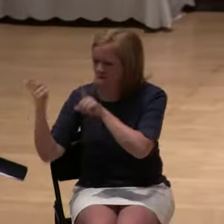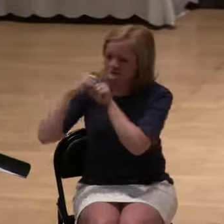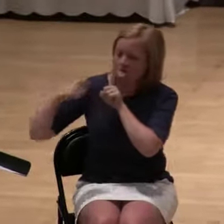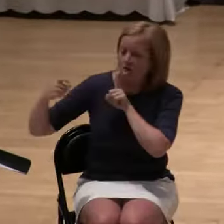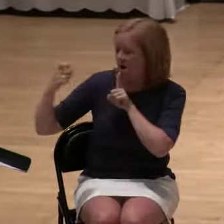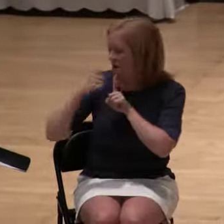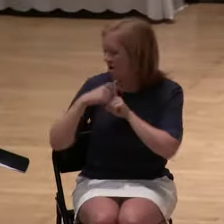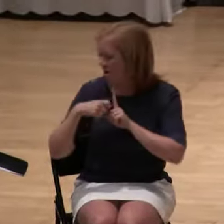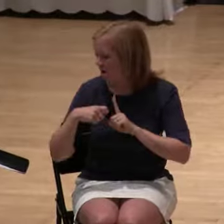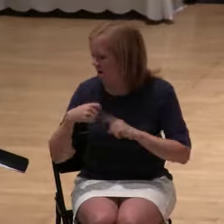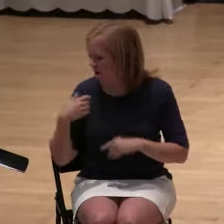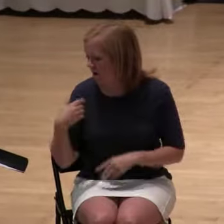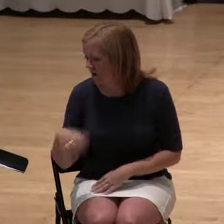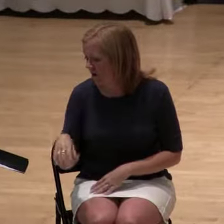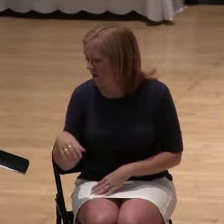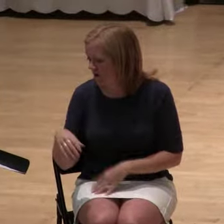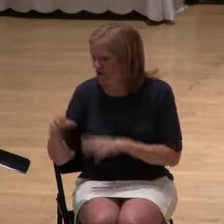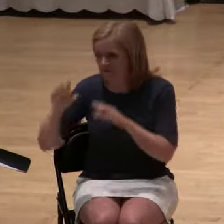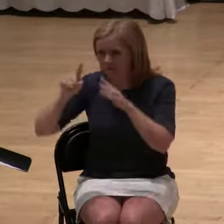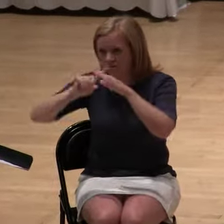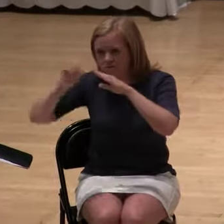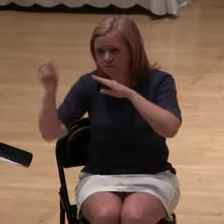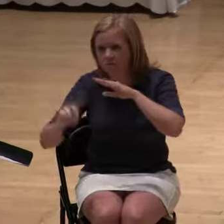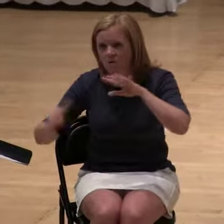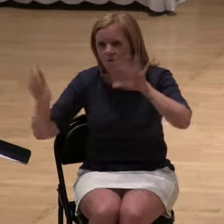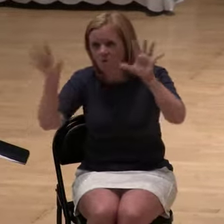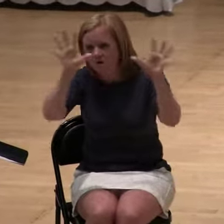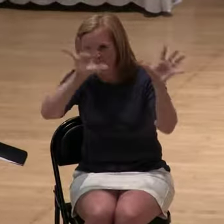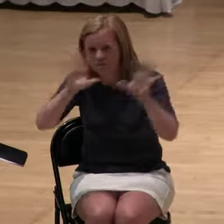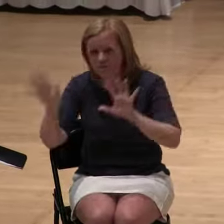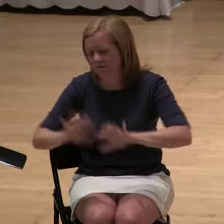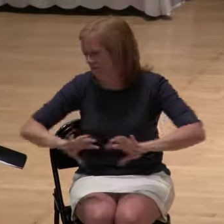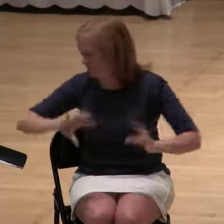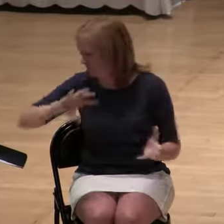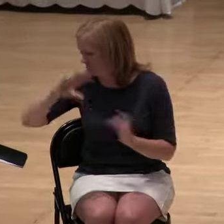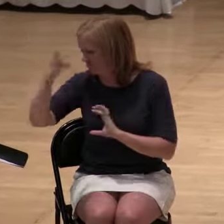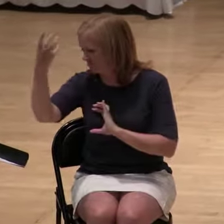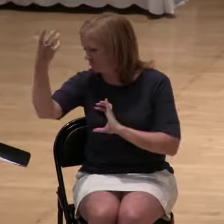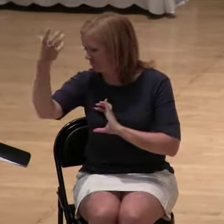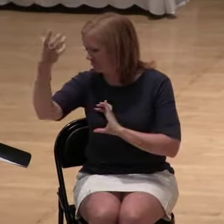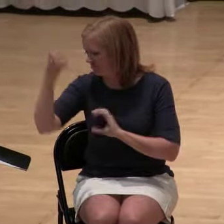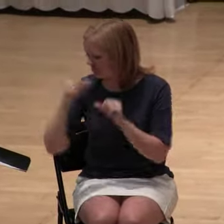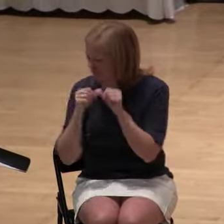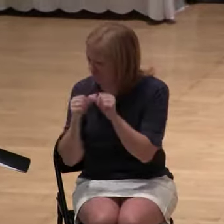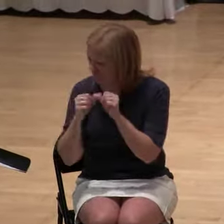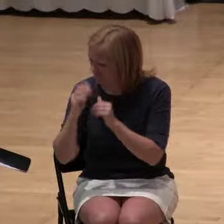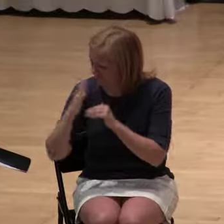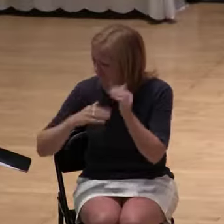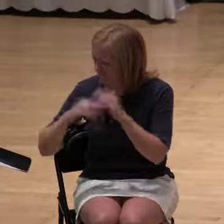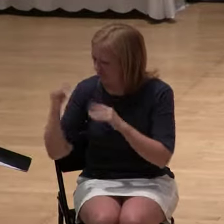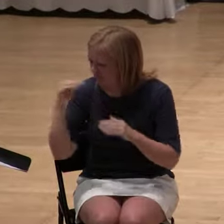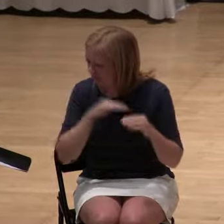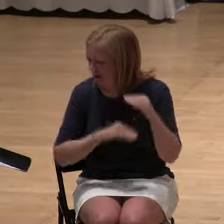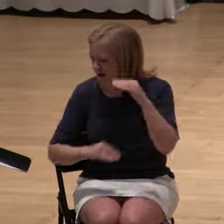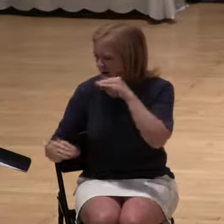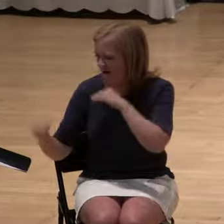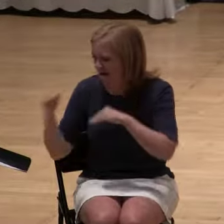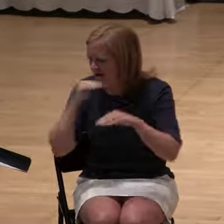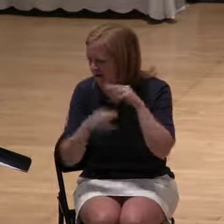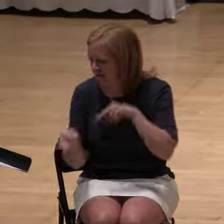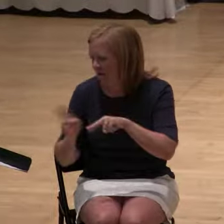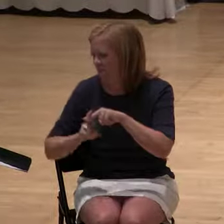back. Storm keeps on twisting, keep on building